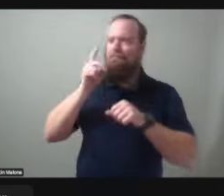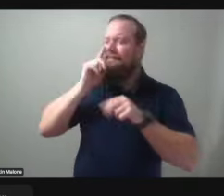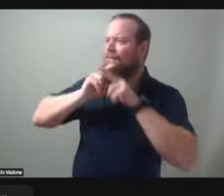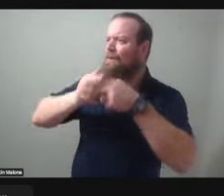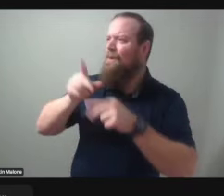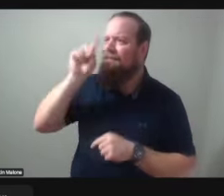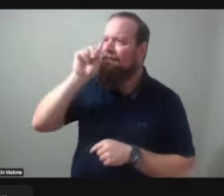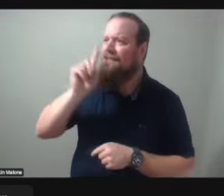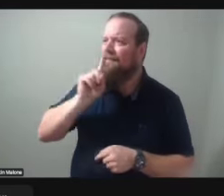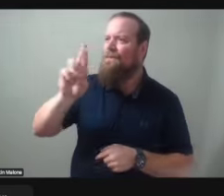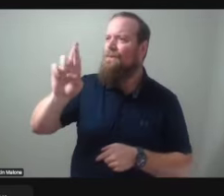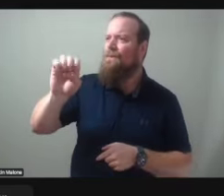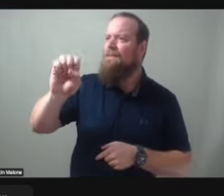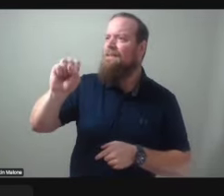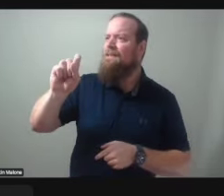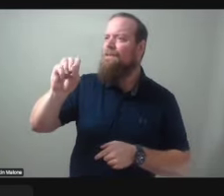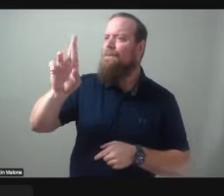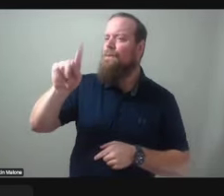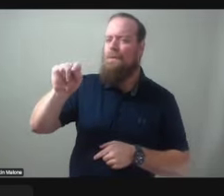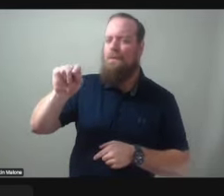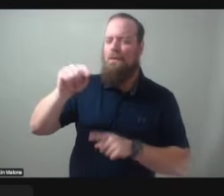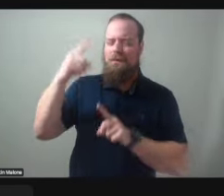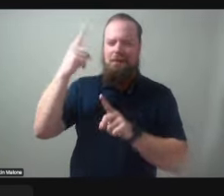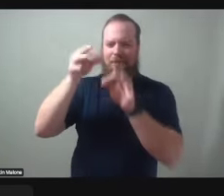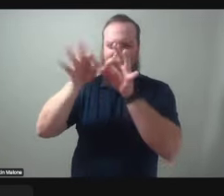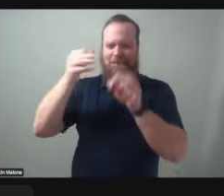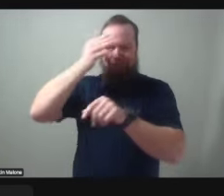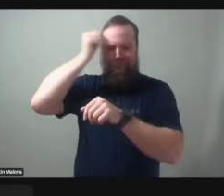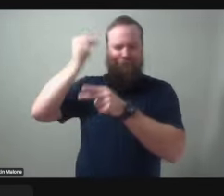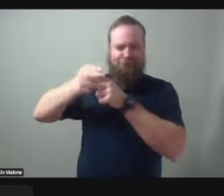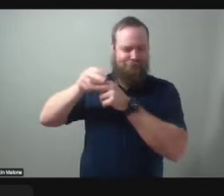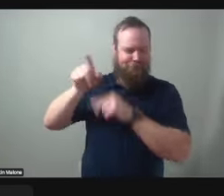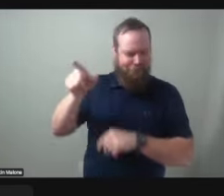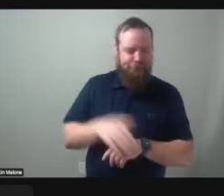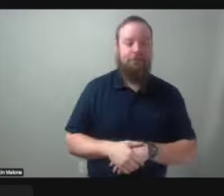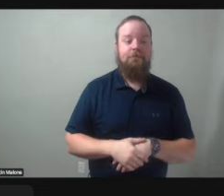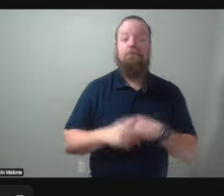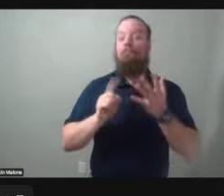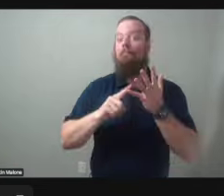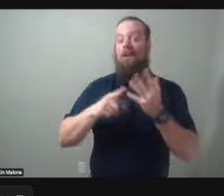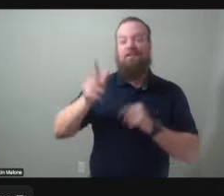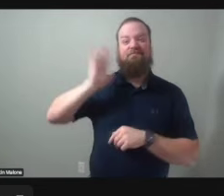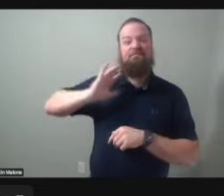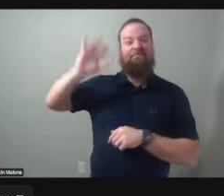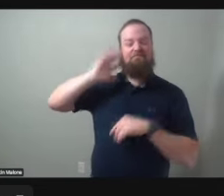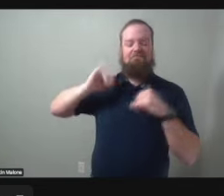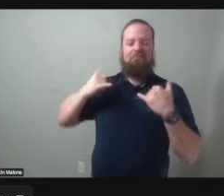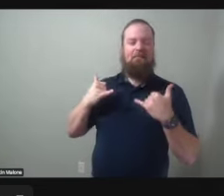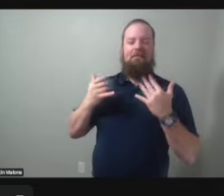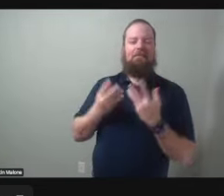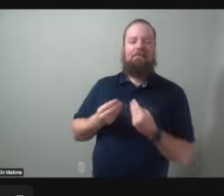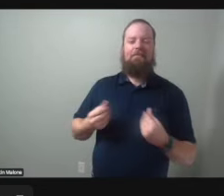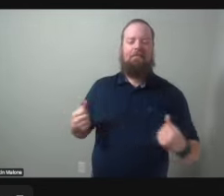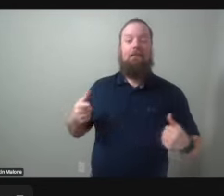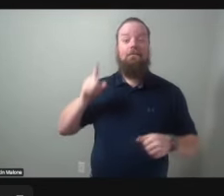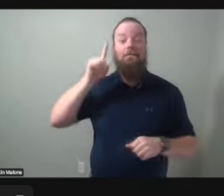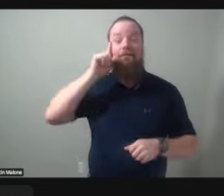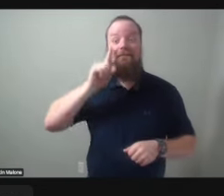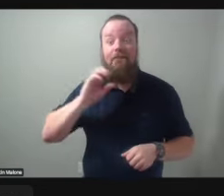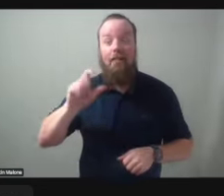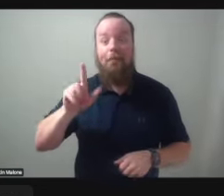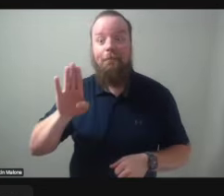annual cruises, deaf blind cruises. They have a deaf resort. I forget the exact name, but there's information out there.